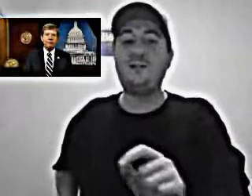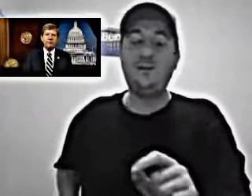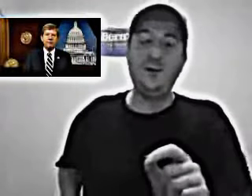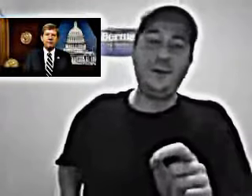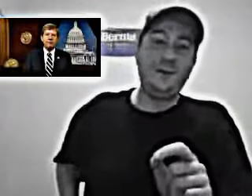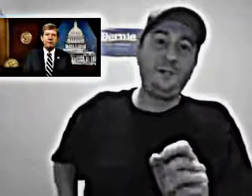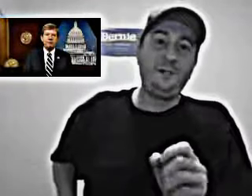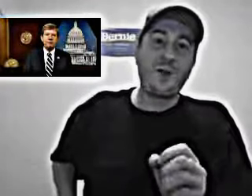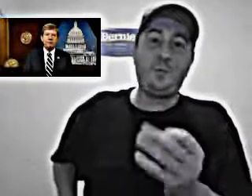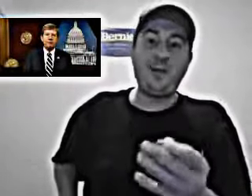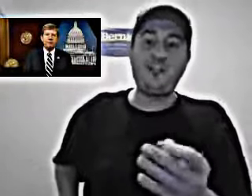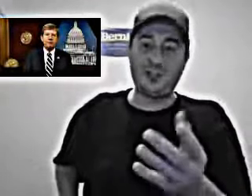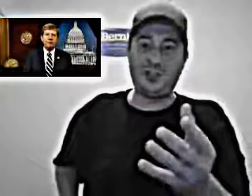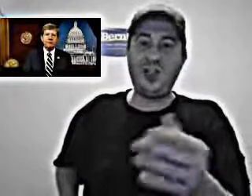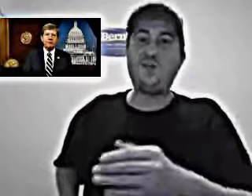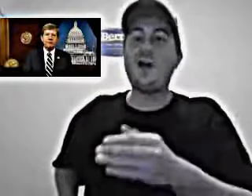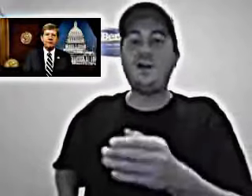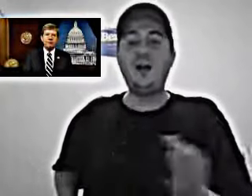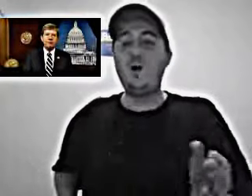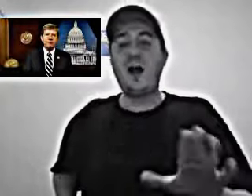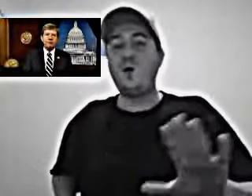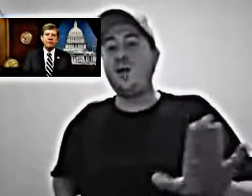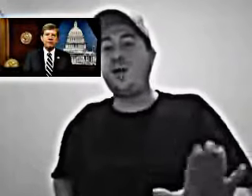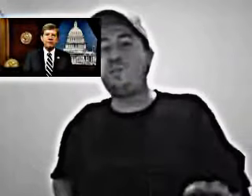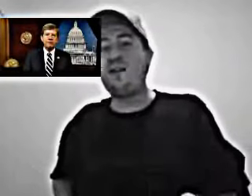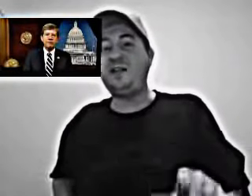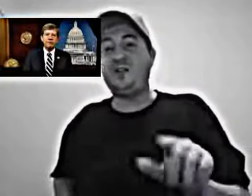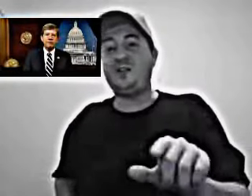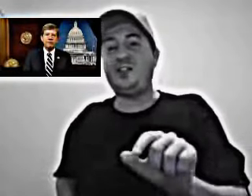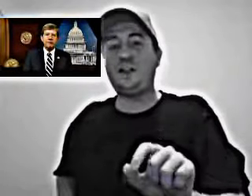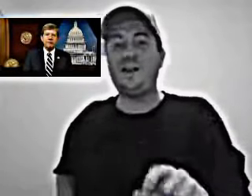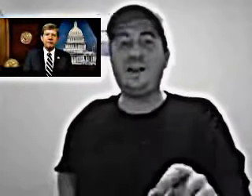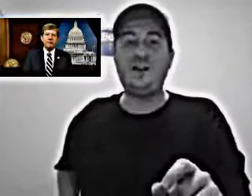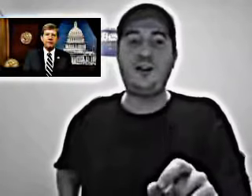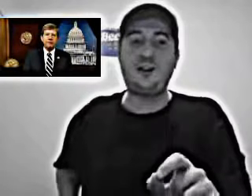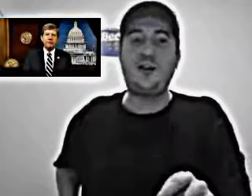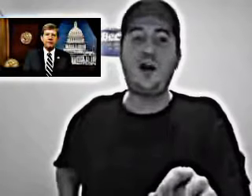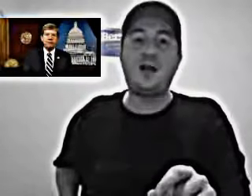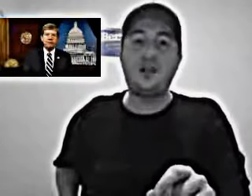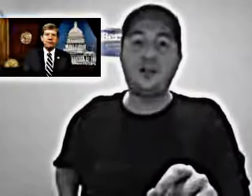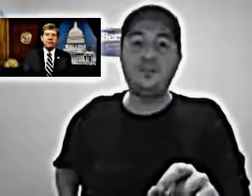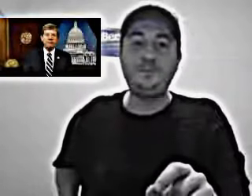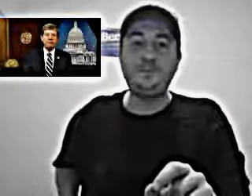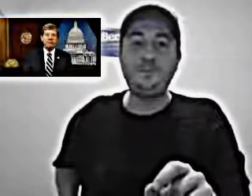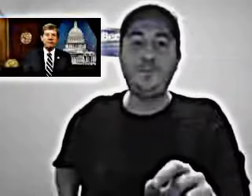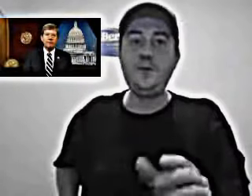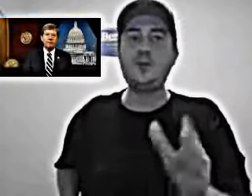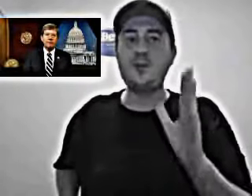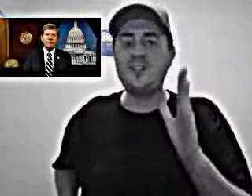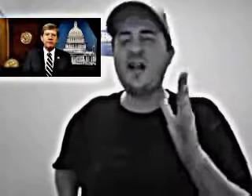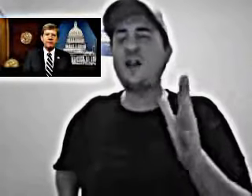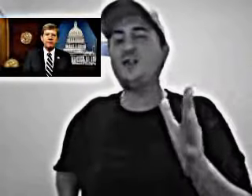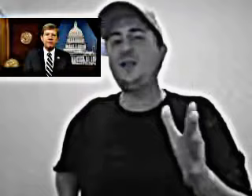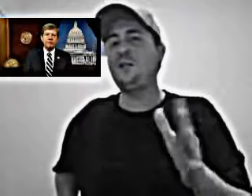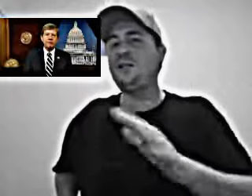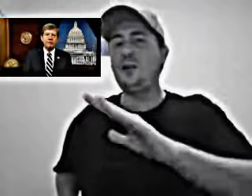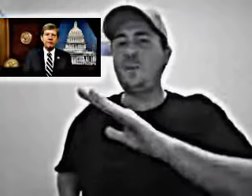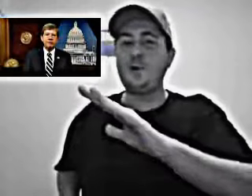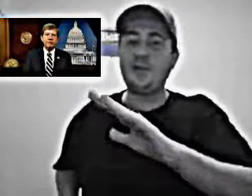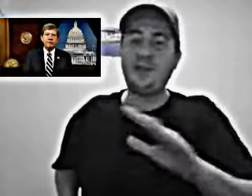pieces of shit right no I don't want any pieces of shit in U.S. Congress so Scott R Tipton is the only person you